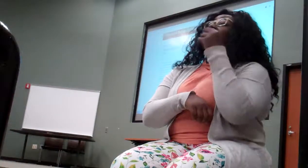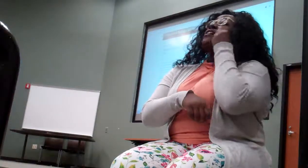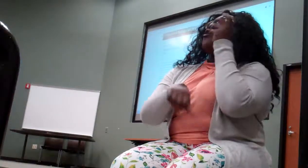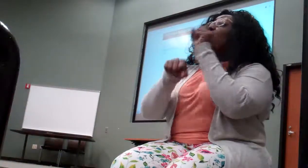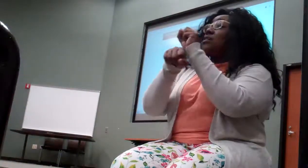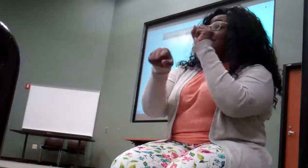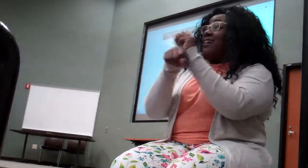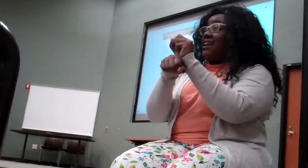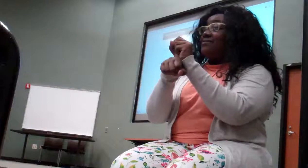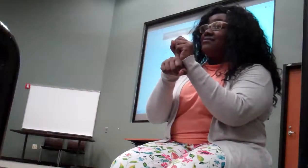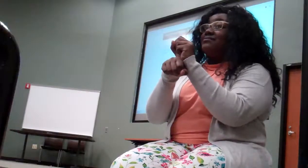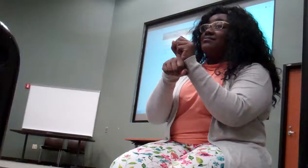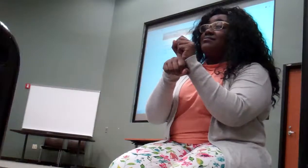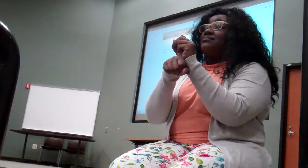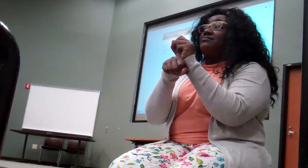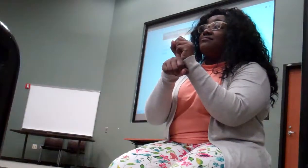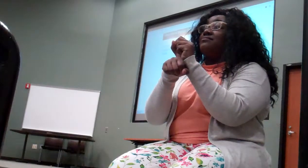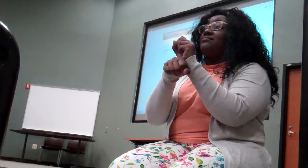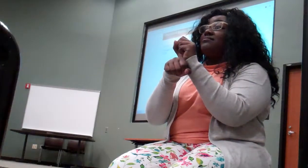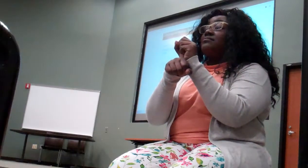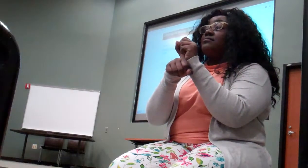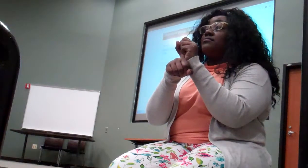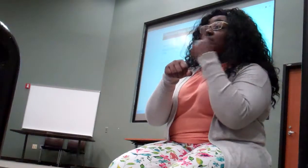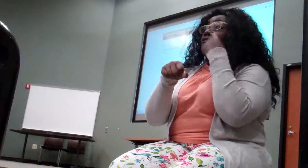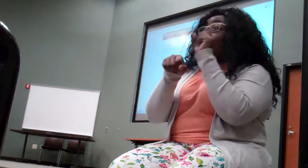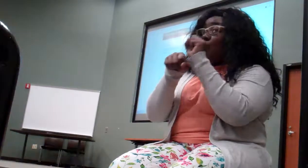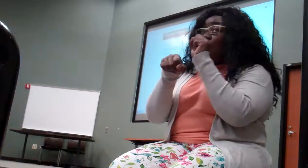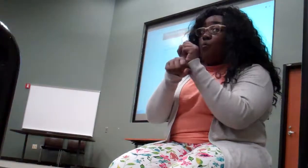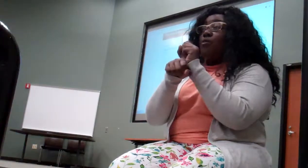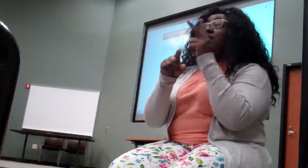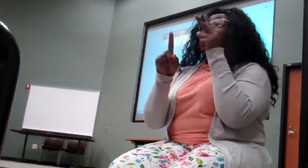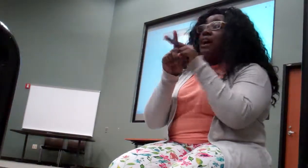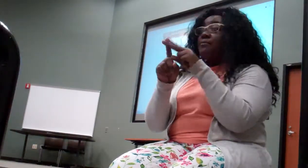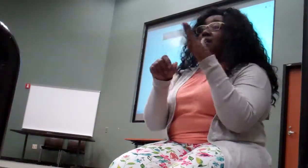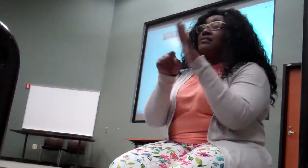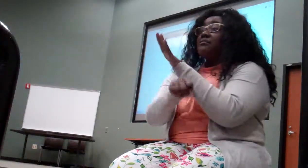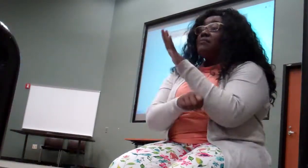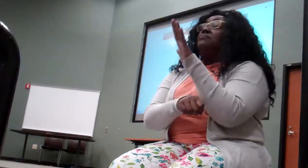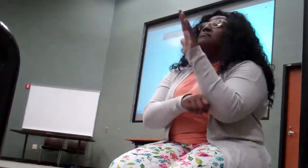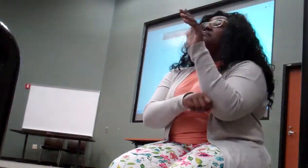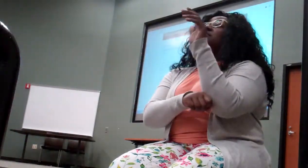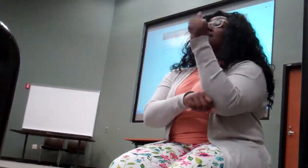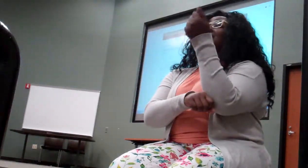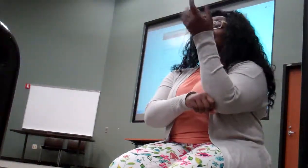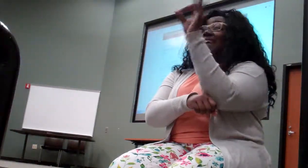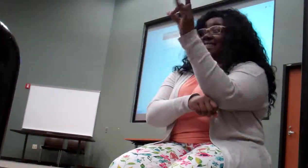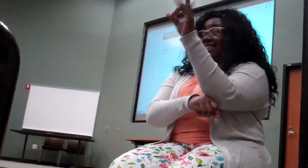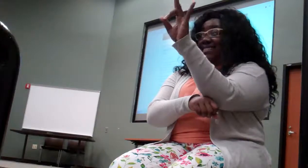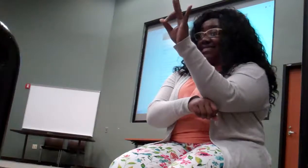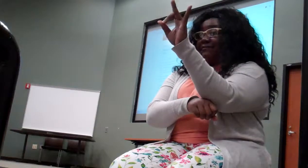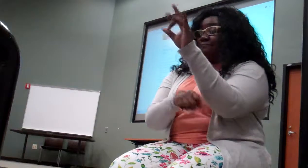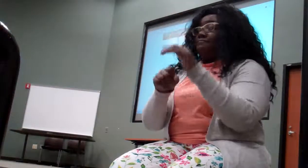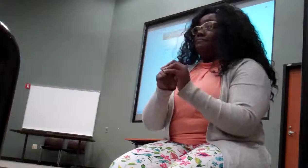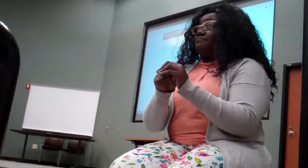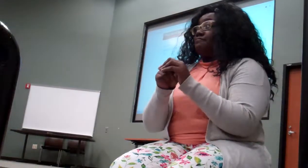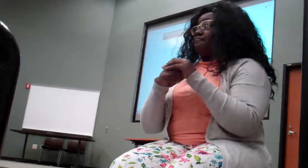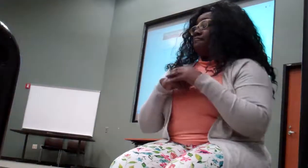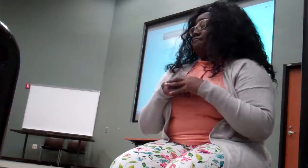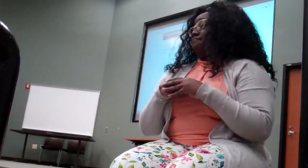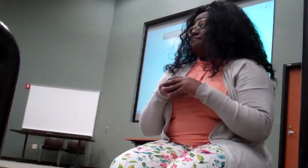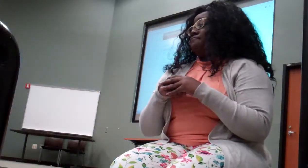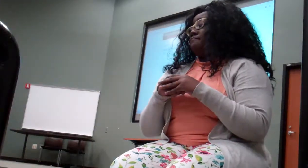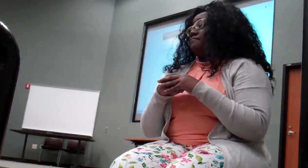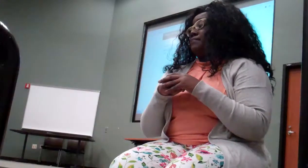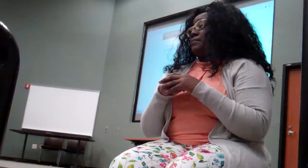be completed by the 18th. So make sure you get those question sets done too. Okay, don't miss out on any more assignment points.